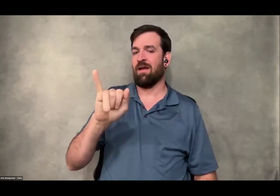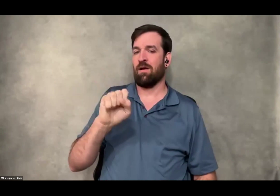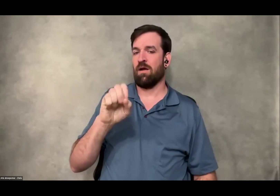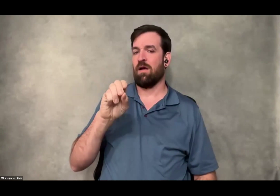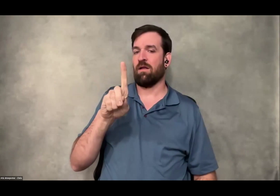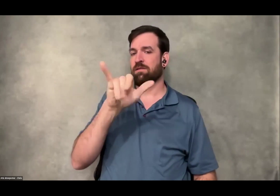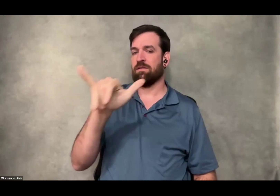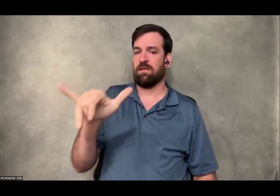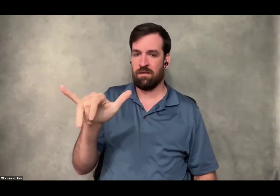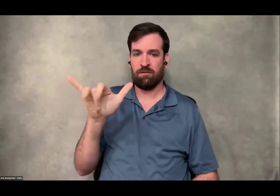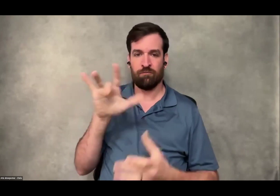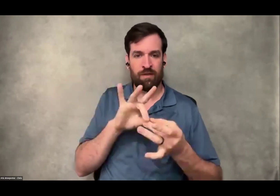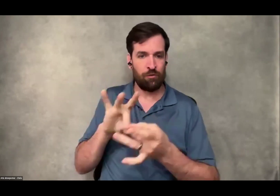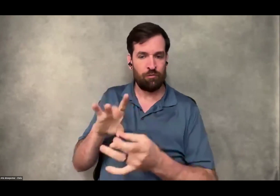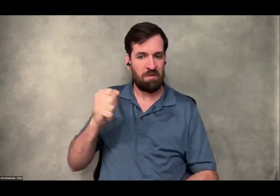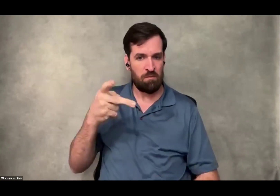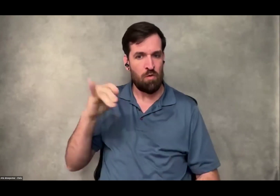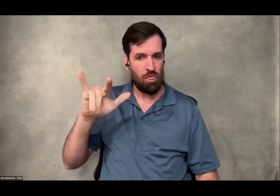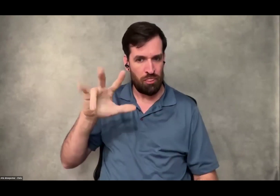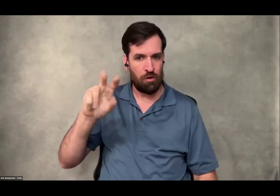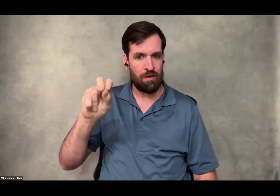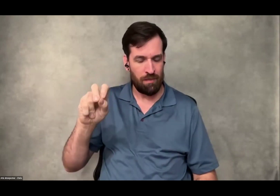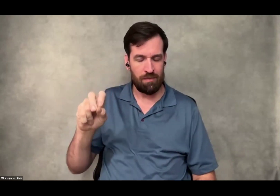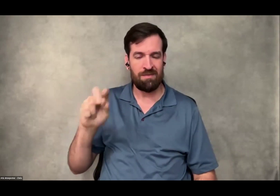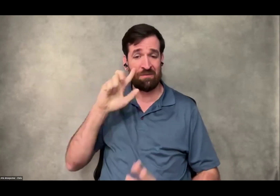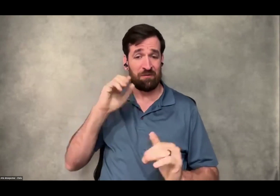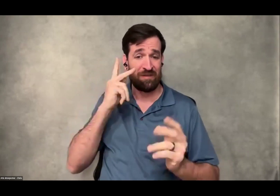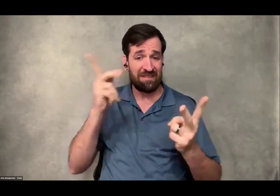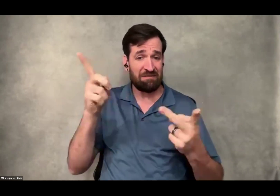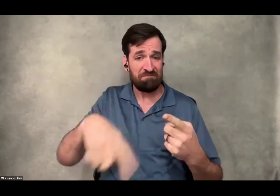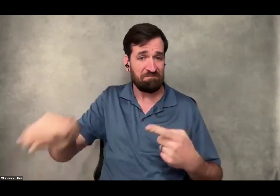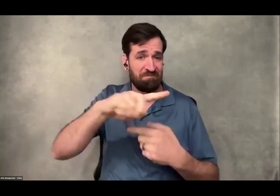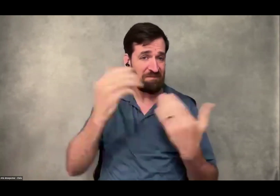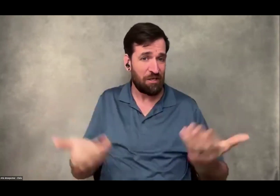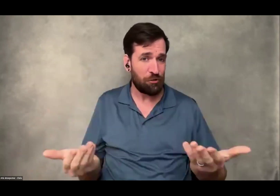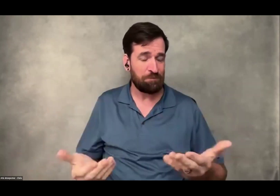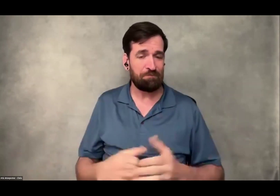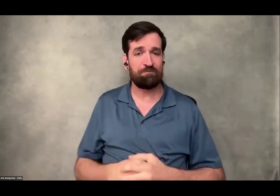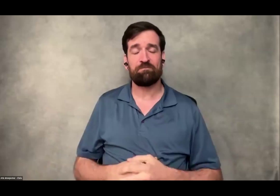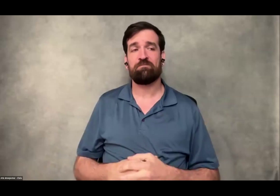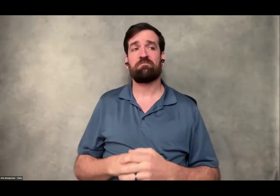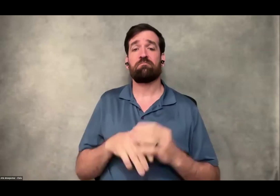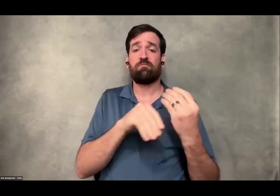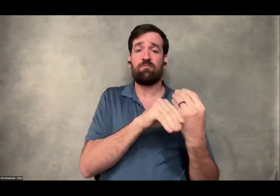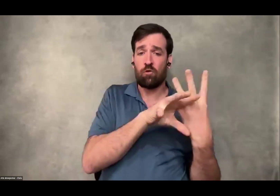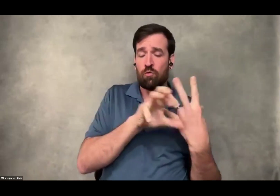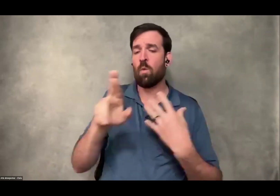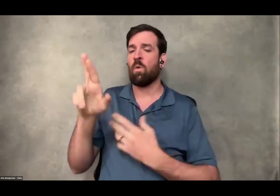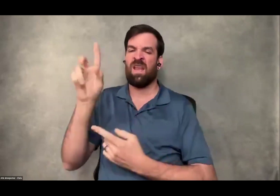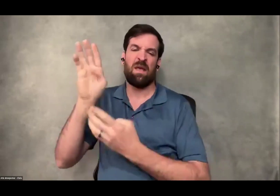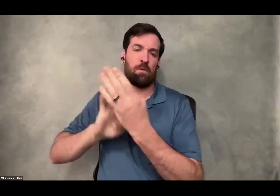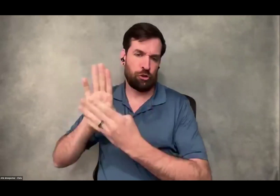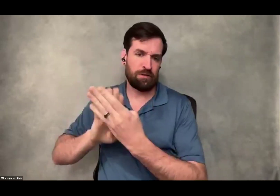installation on April 30th. We hope to see all of you here for that one, either virtually or in